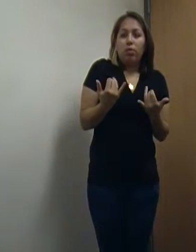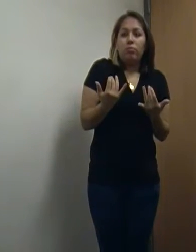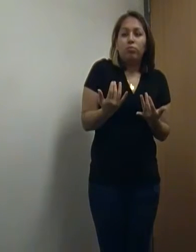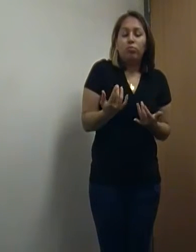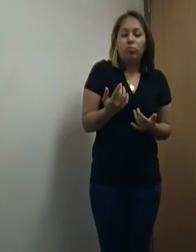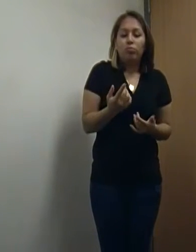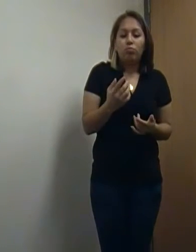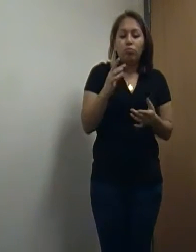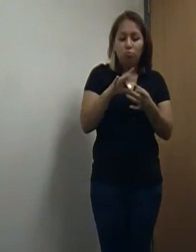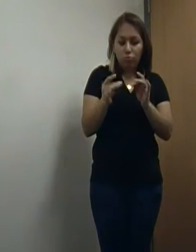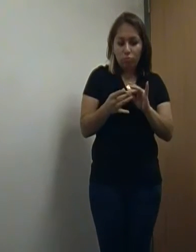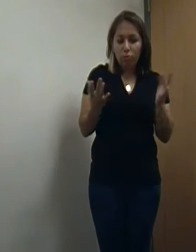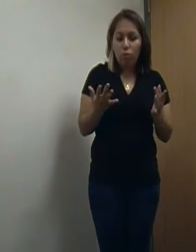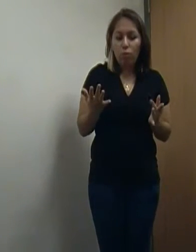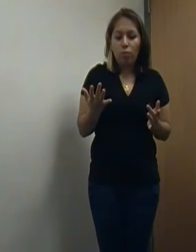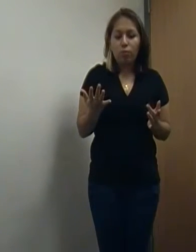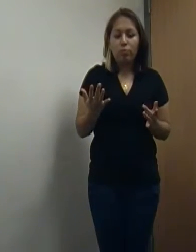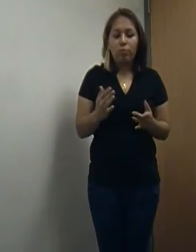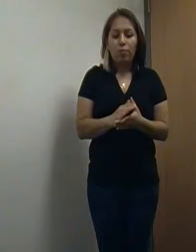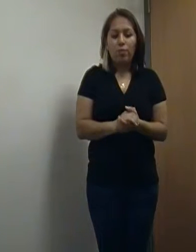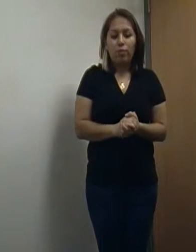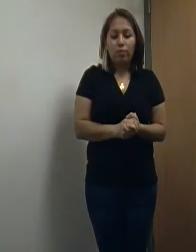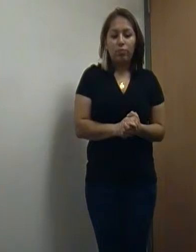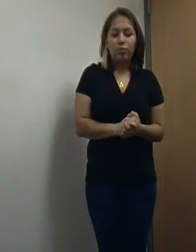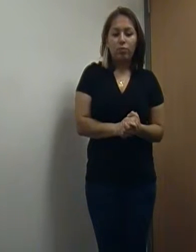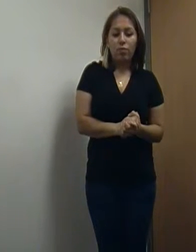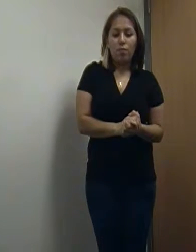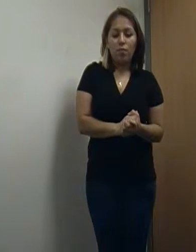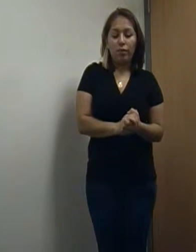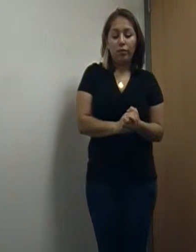First of all, the kitchen itself had no electricity.